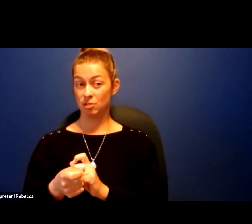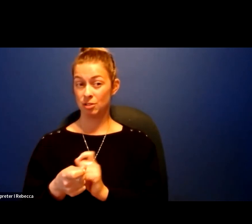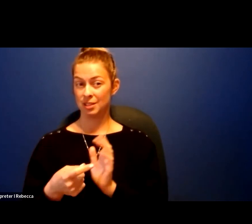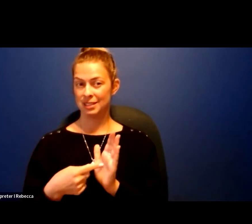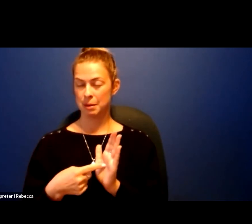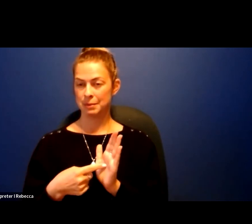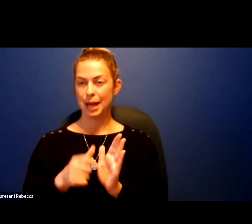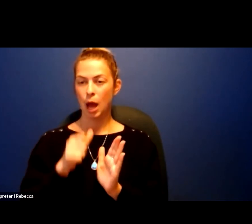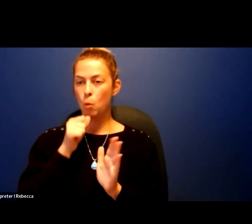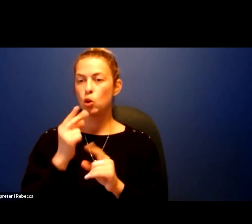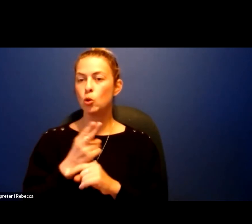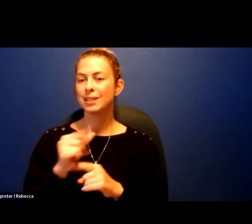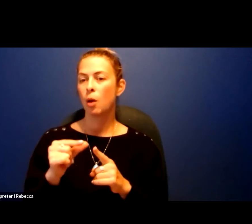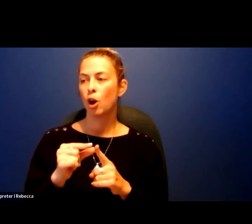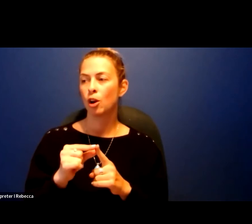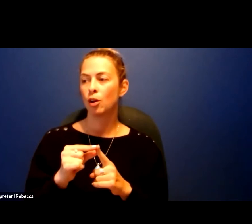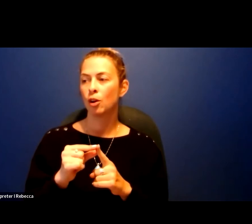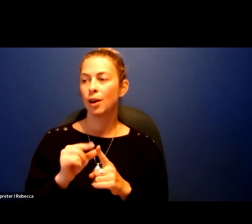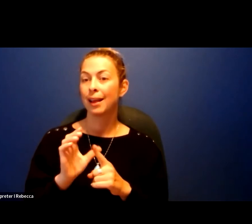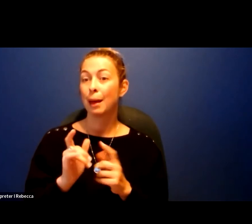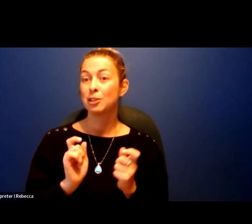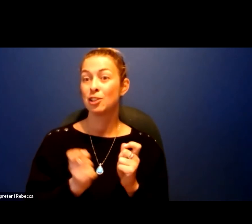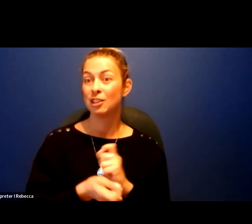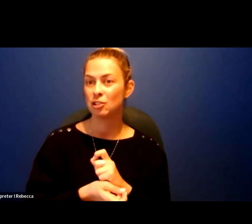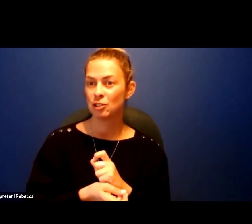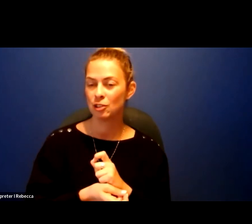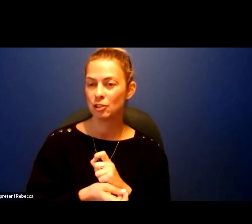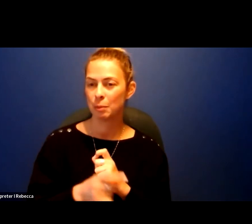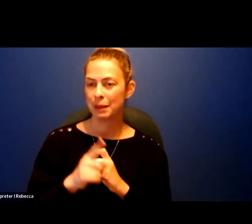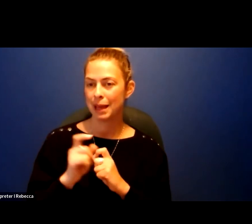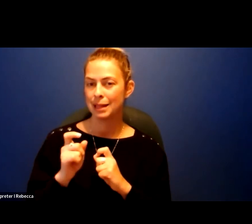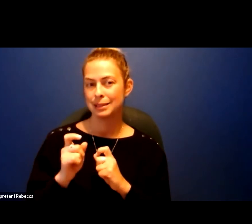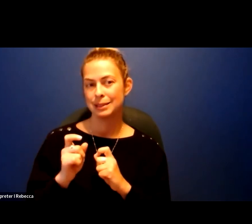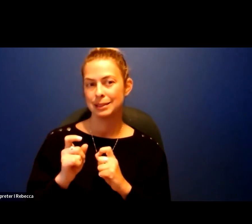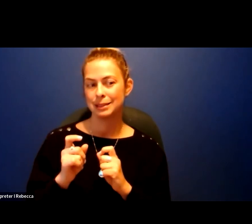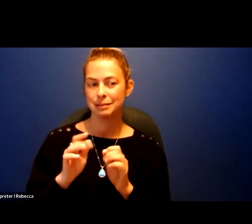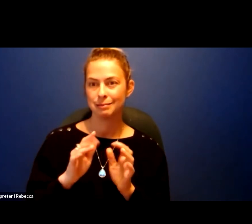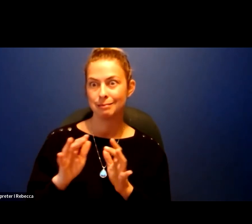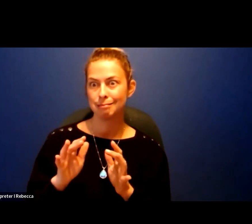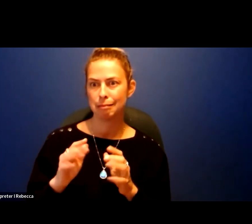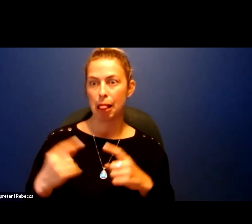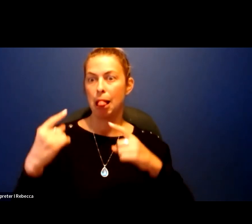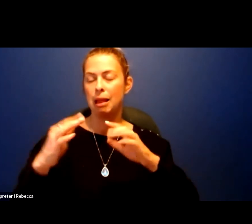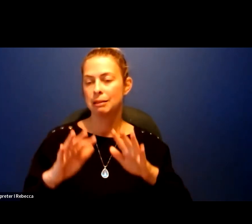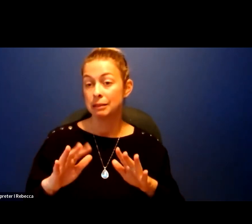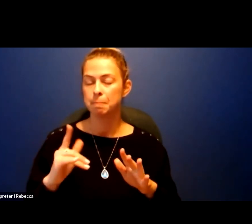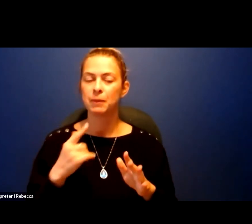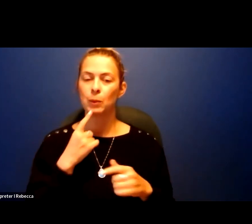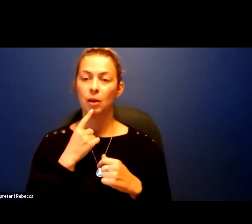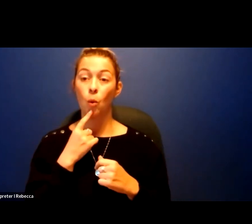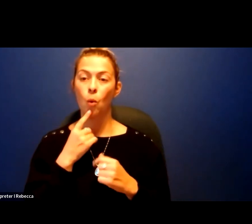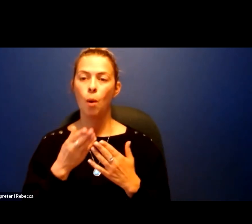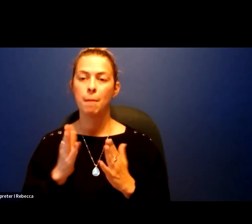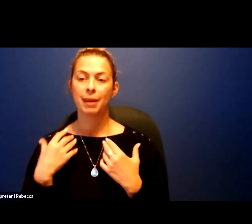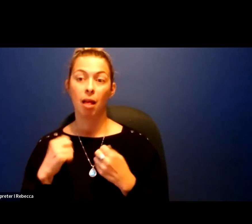climate change because it's a national security issue, or it's a public health issue, or it's my road is flooded